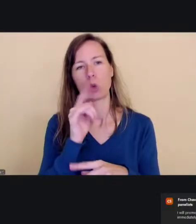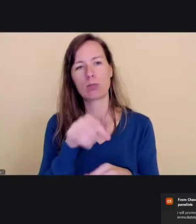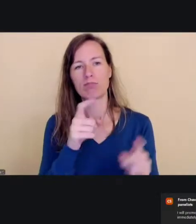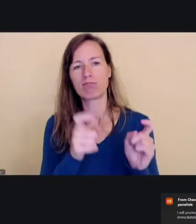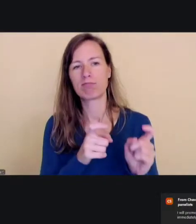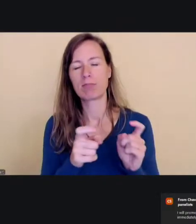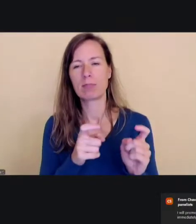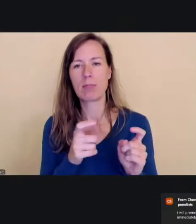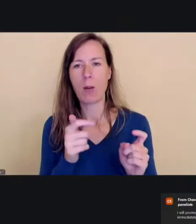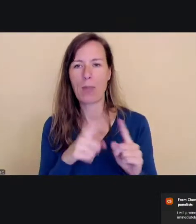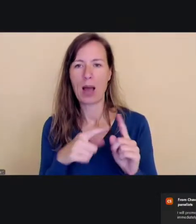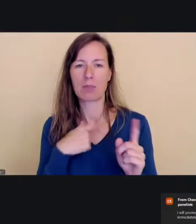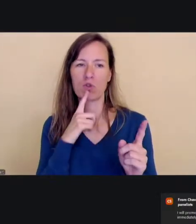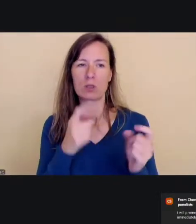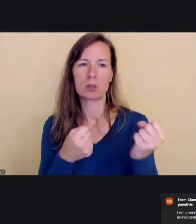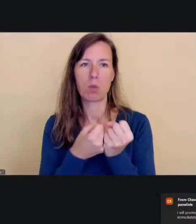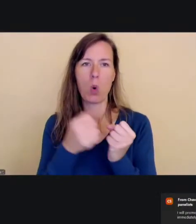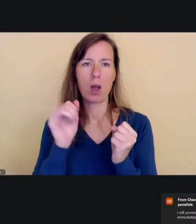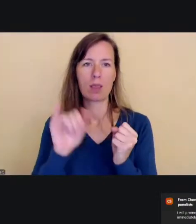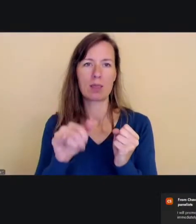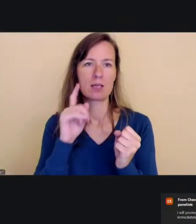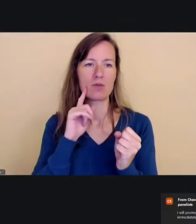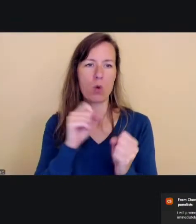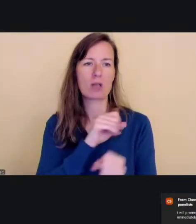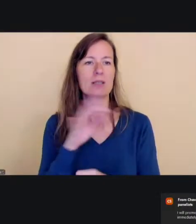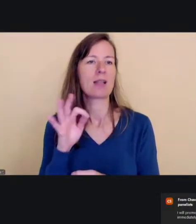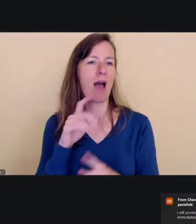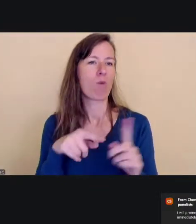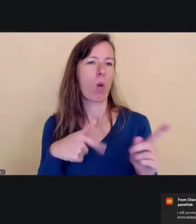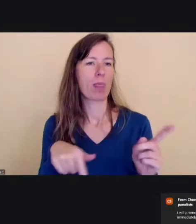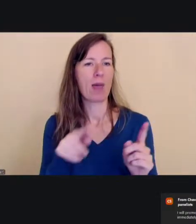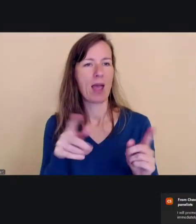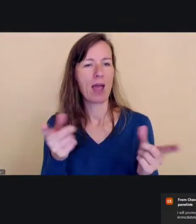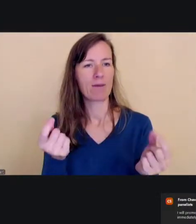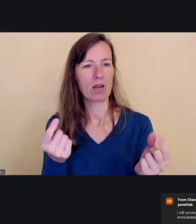favor of this and for the staff and what they have done.